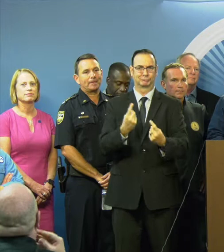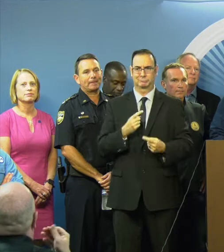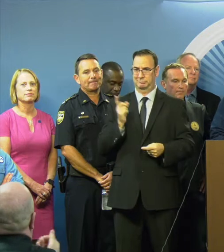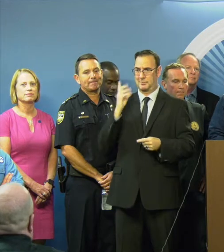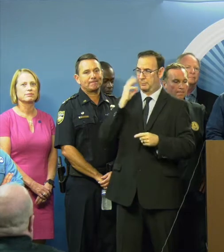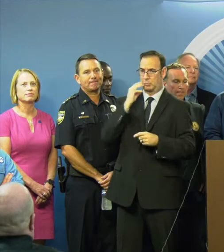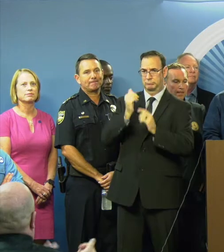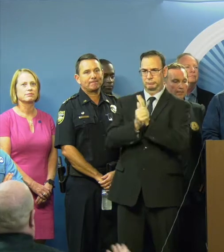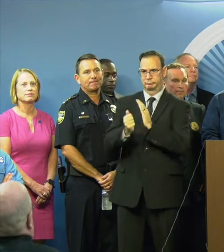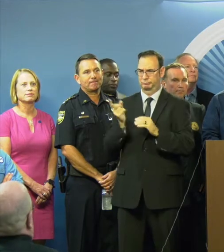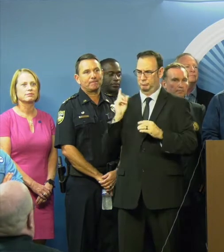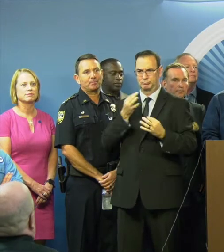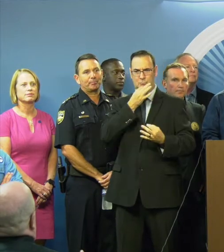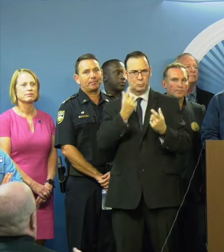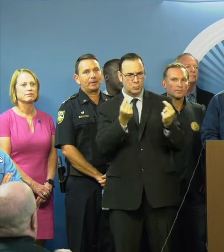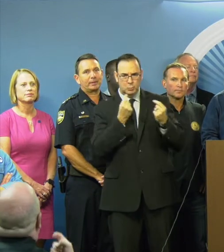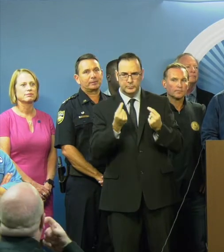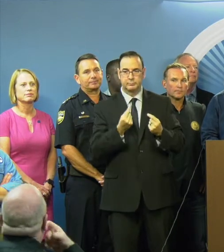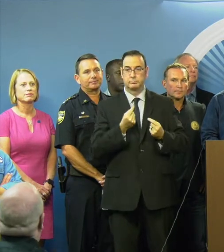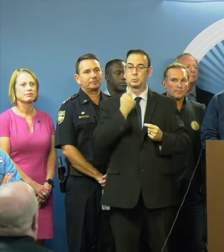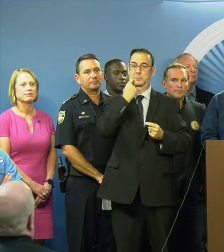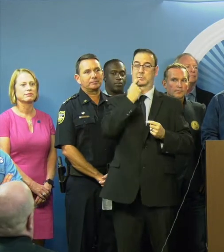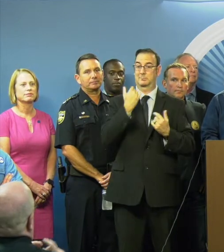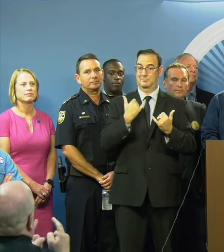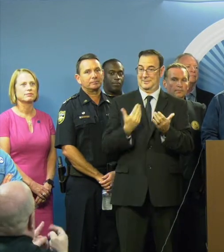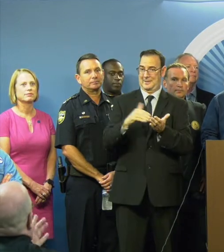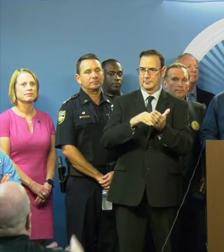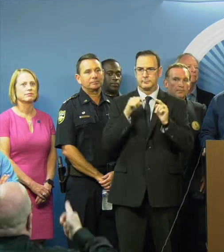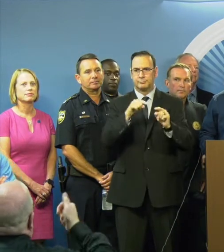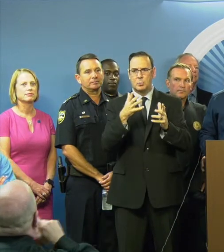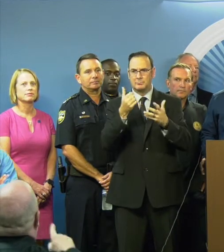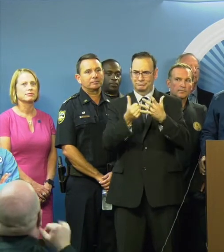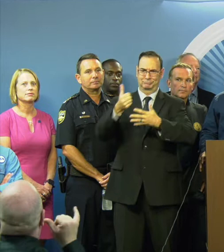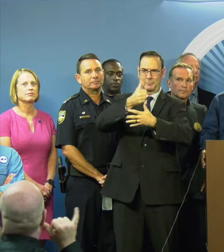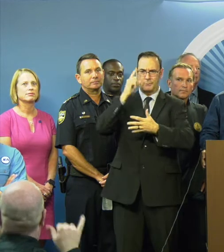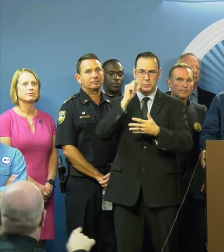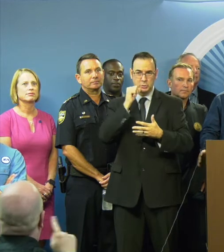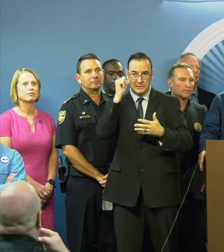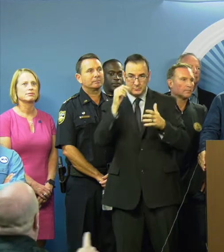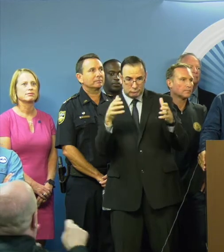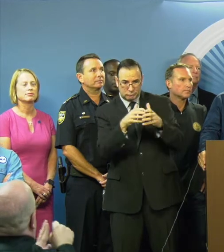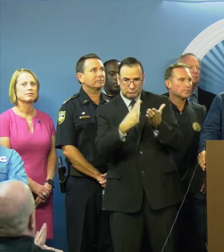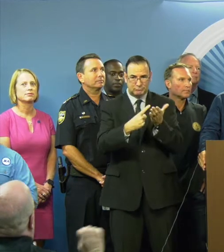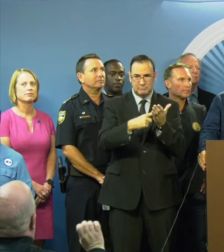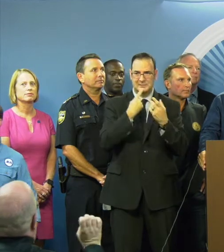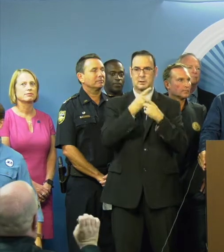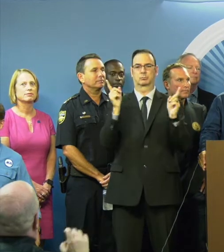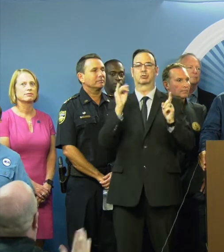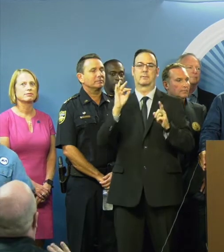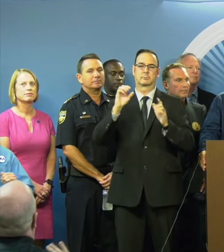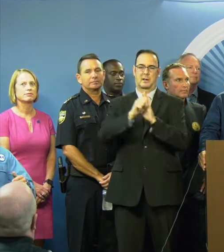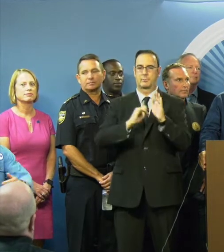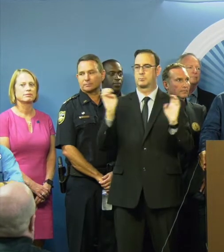this. I recently reissued the executive order from yesterday declaring a state of emergency. Initially, we had